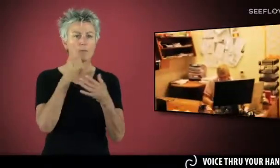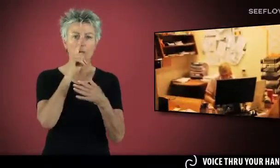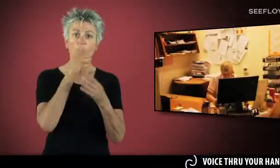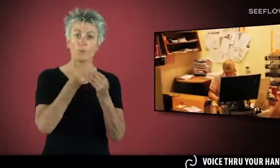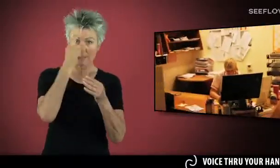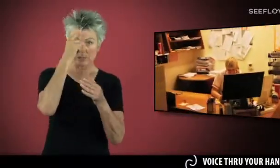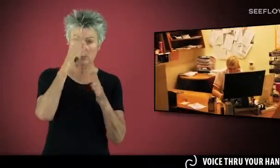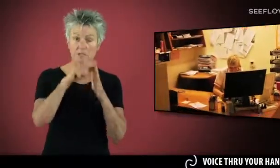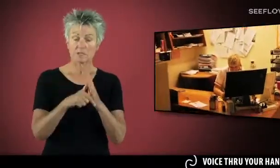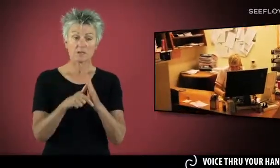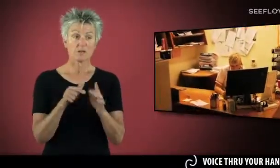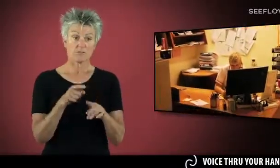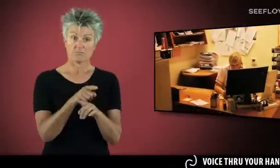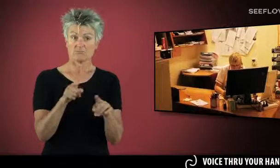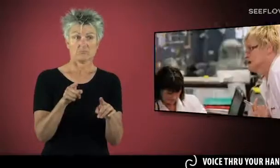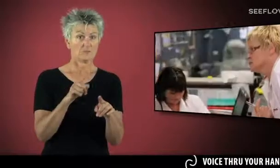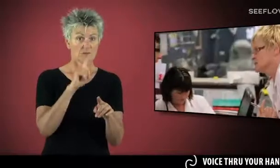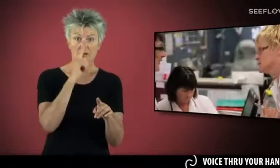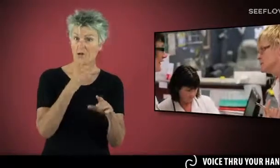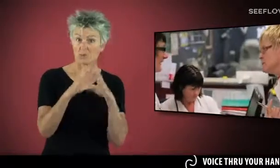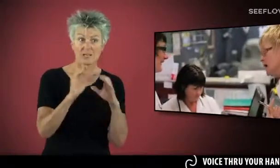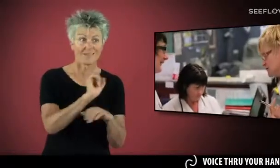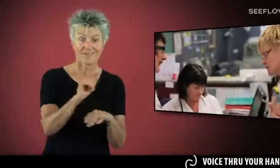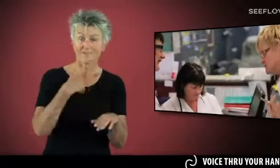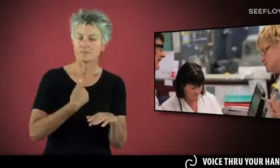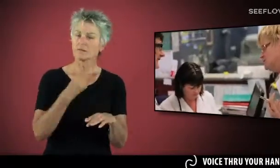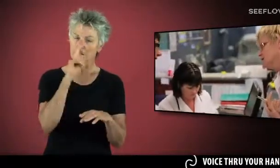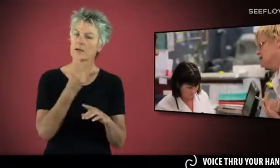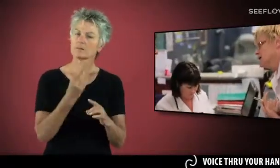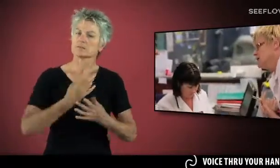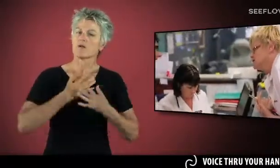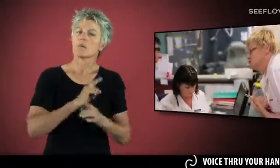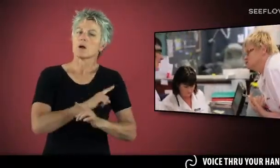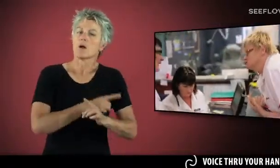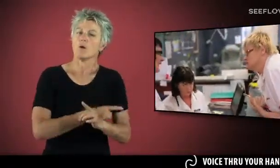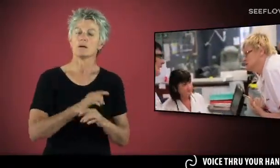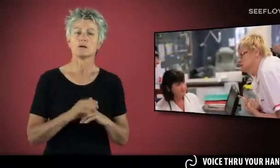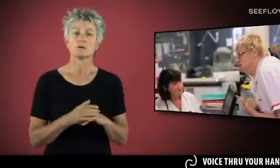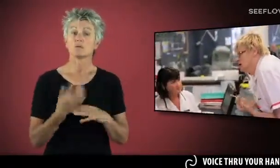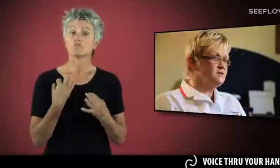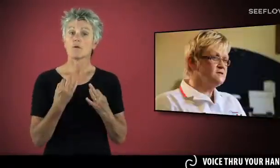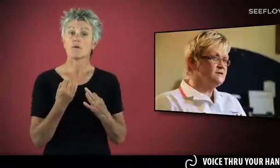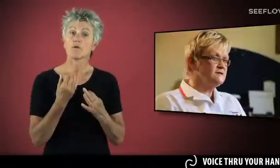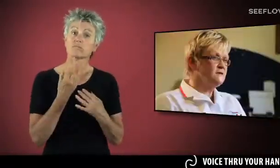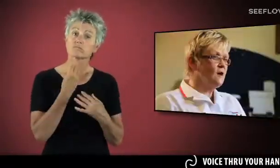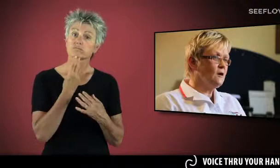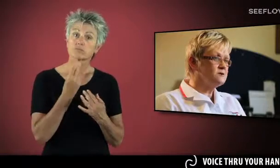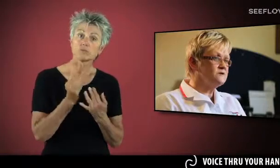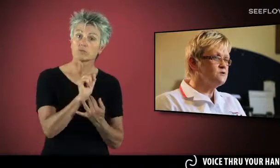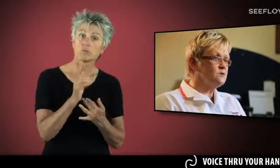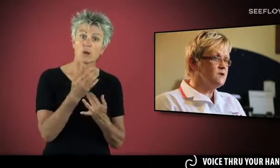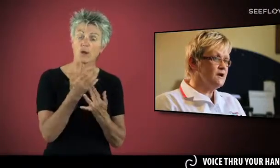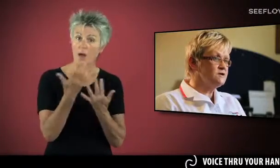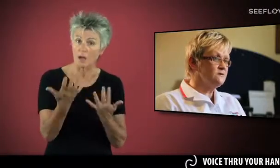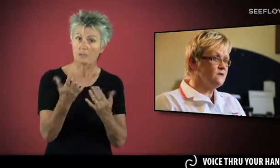they can't communicate their need, then they can't self-empower themselves. The role of Voice Through Your Hands in the community is to enhance